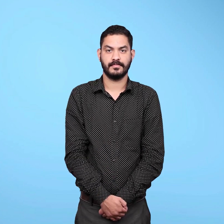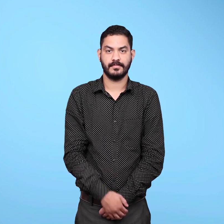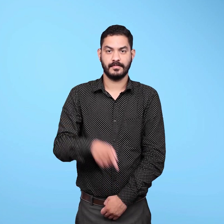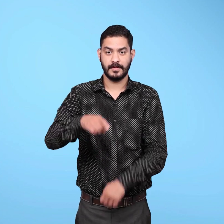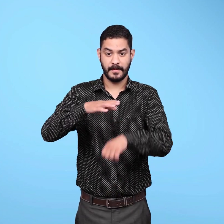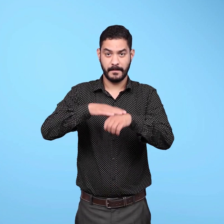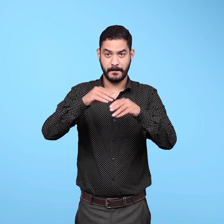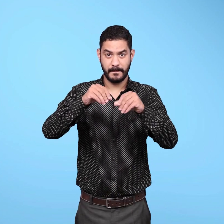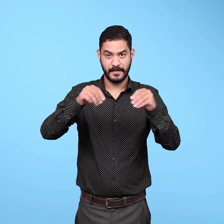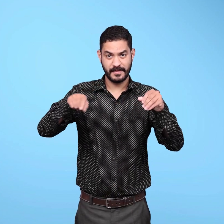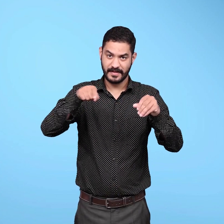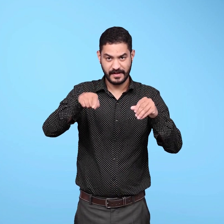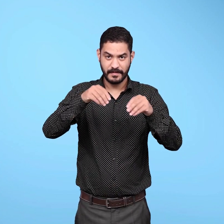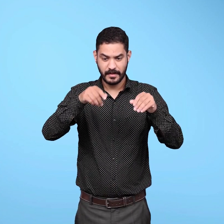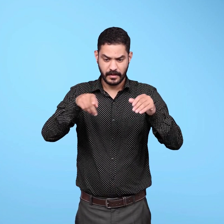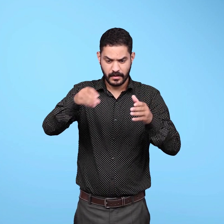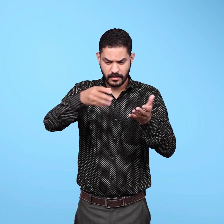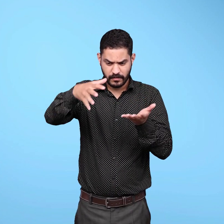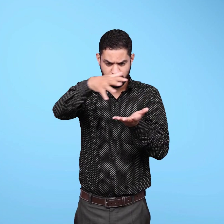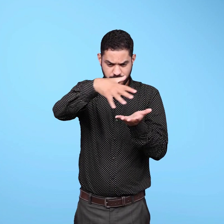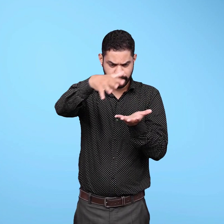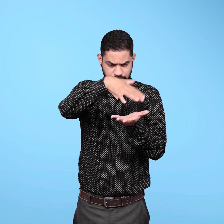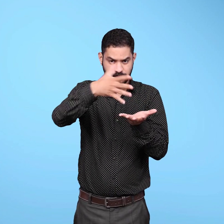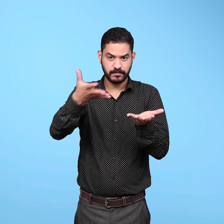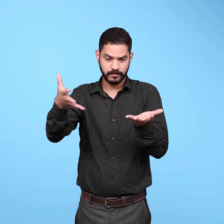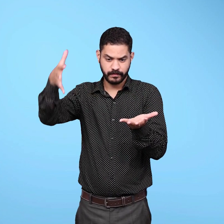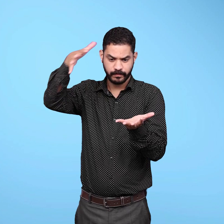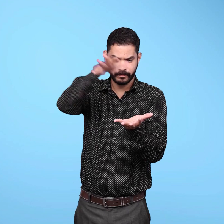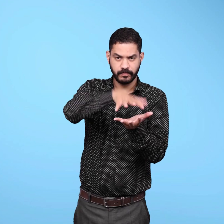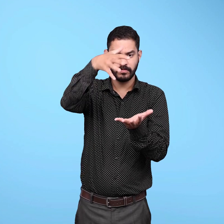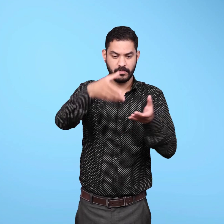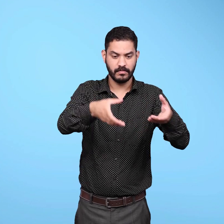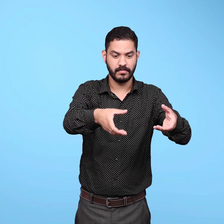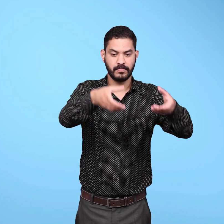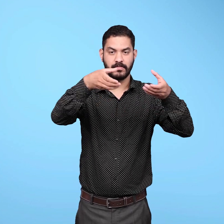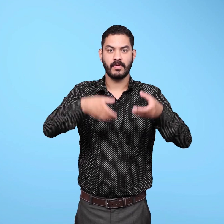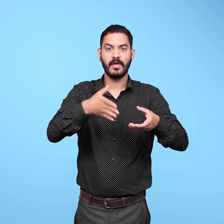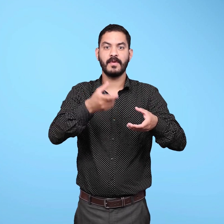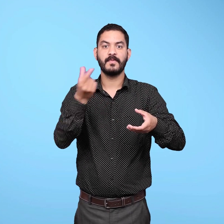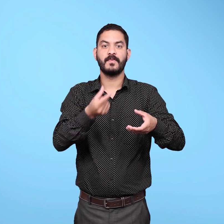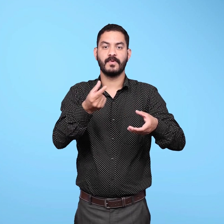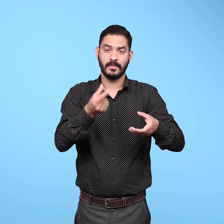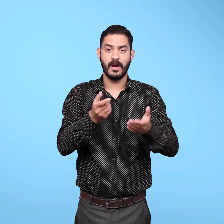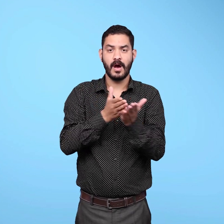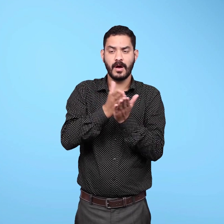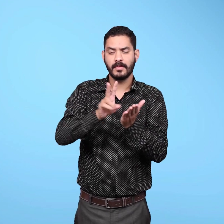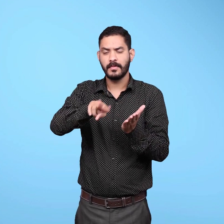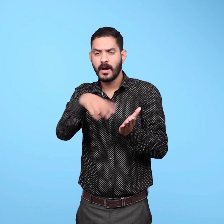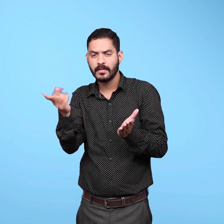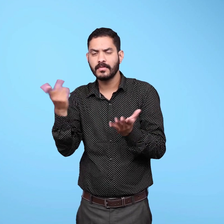There was yet another kind of pottery which was made locally, though Roman designs were used. Roman